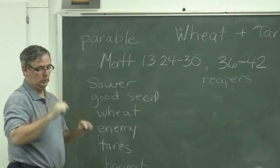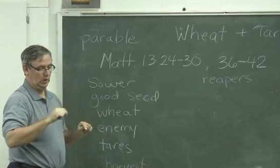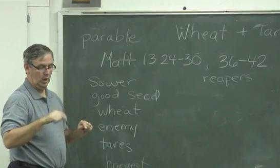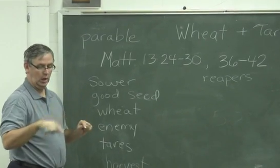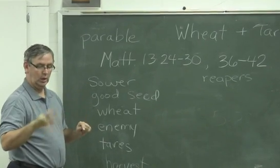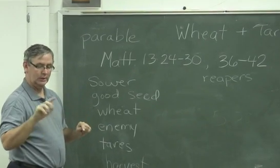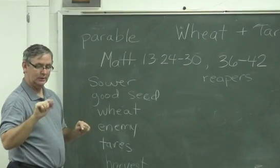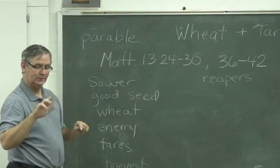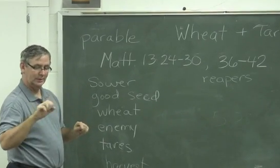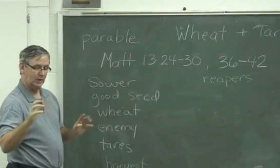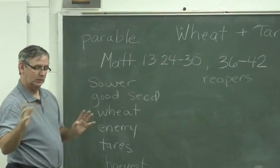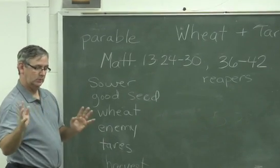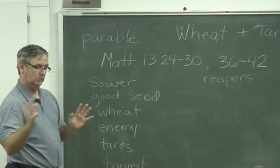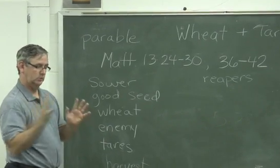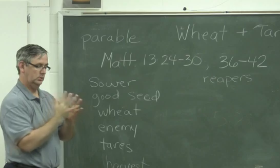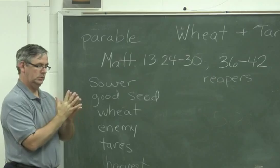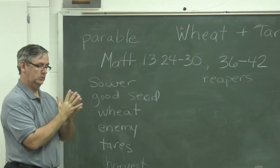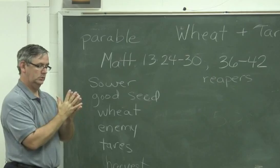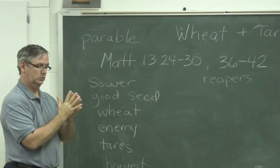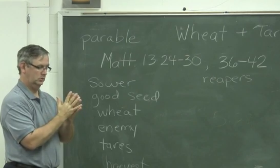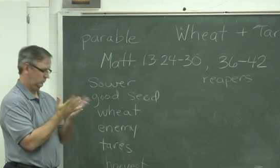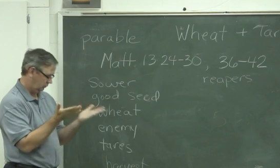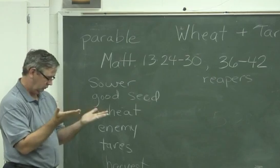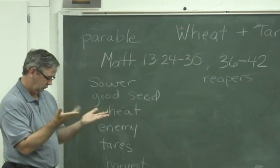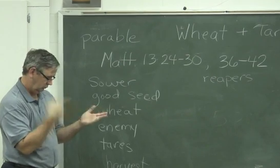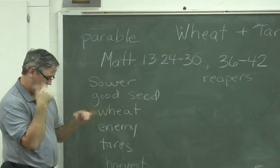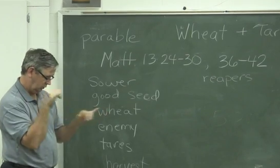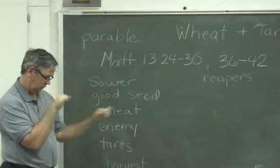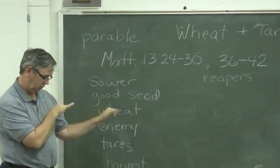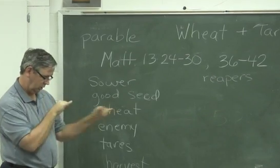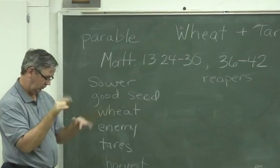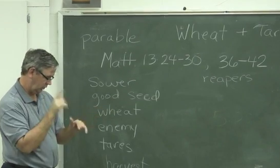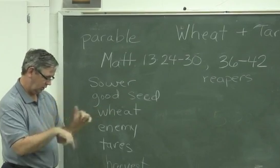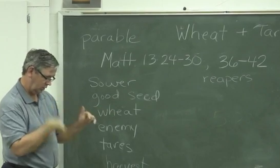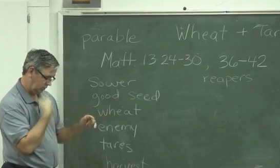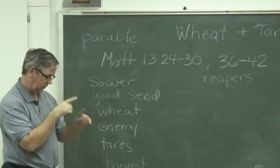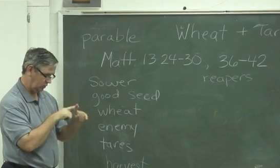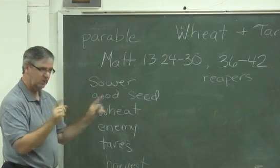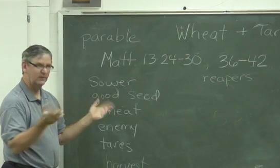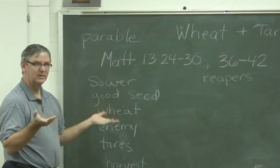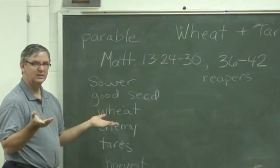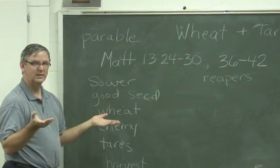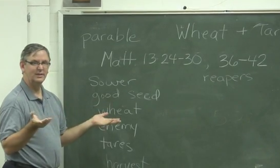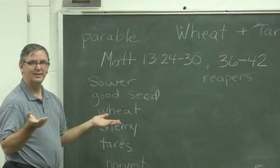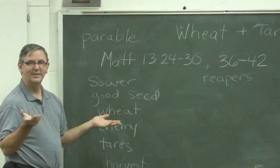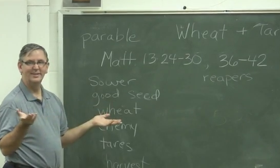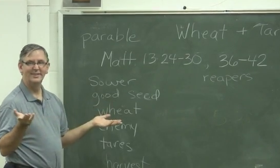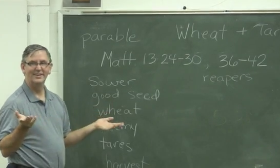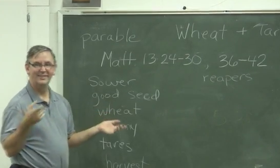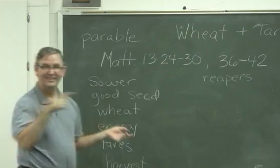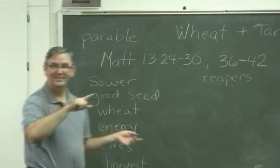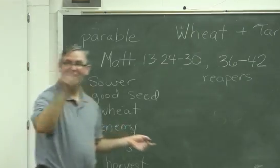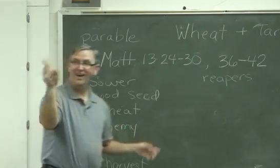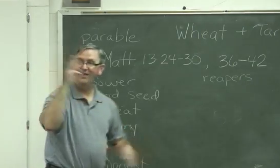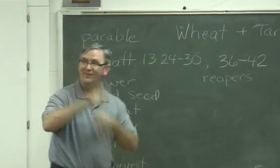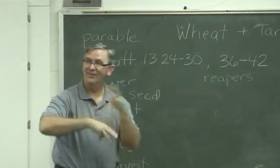The devil doesn't like the wheat, the good people, the Christians. So he wants the world, the